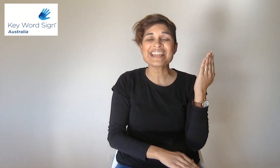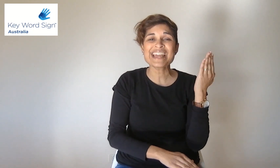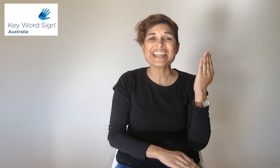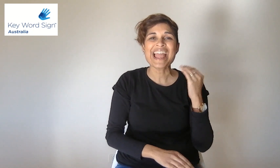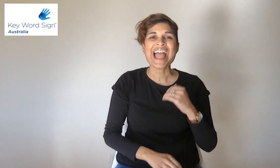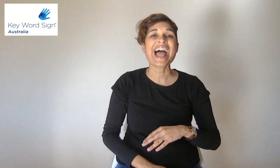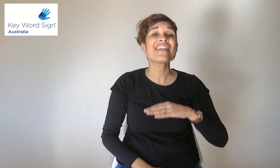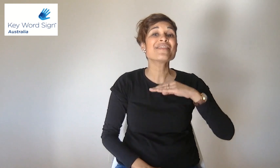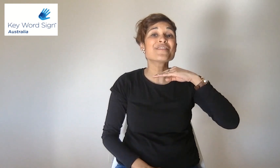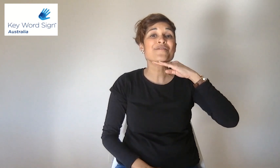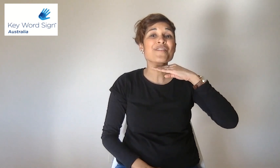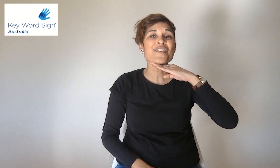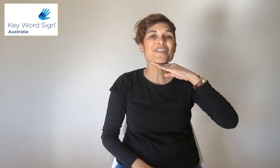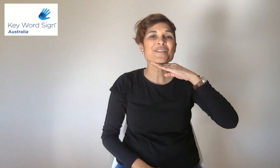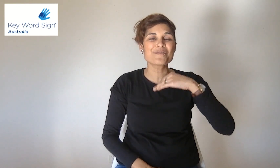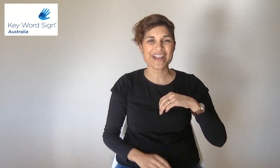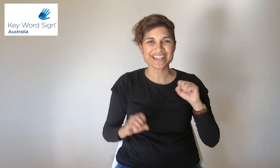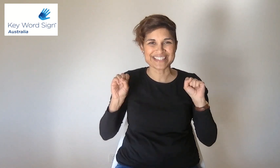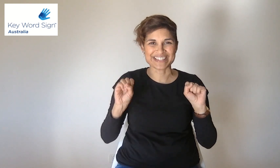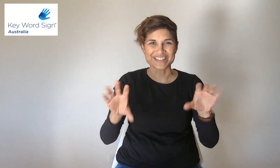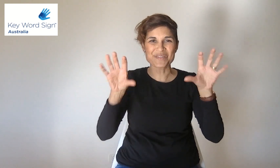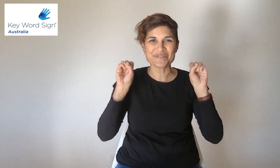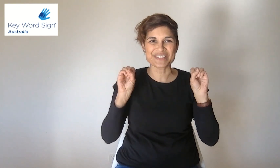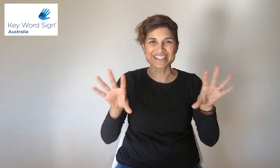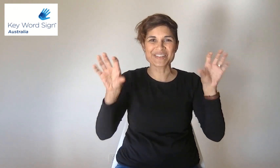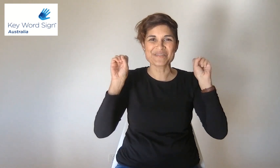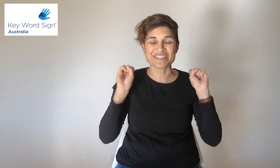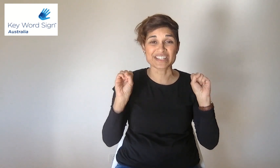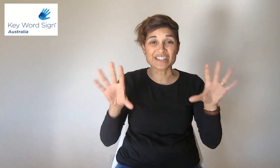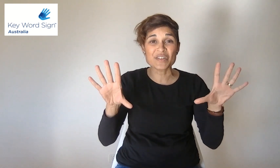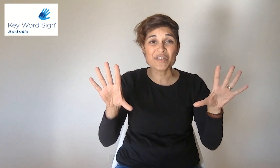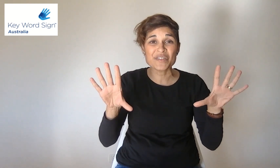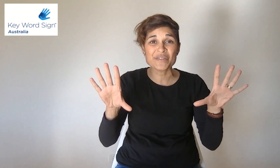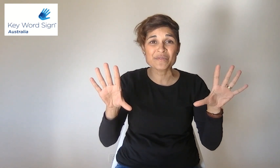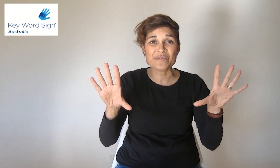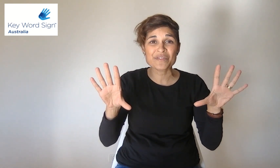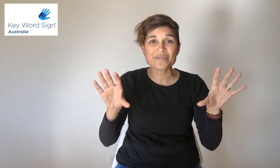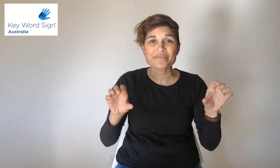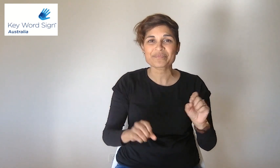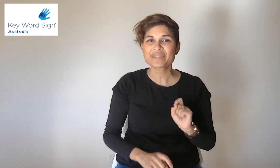day, and the frog went de gloomp, de gloomp, de gloomp.